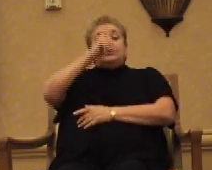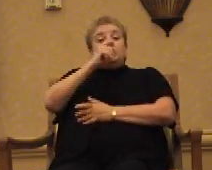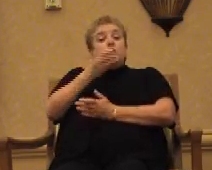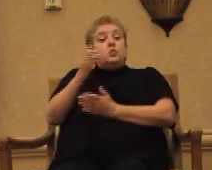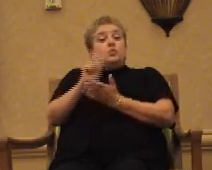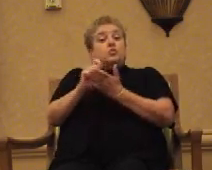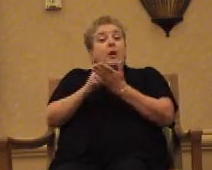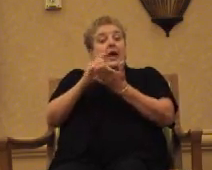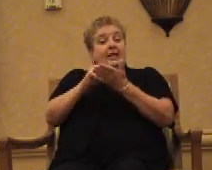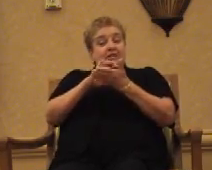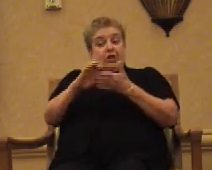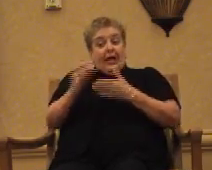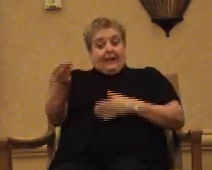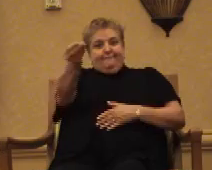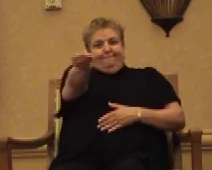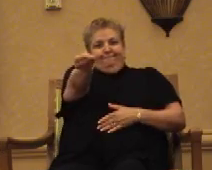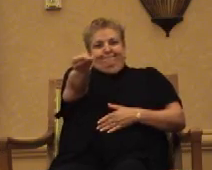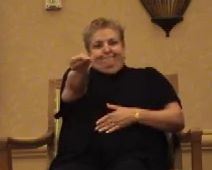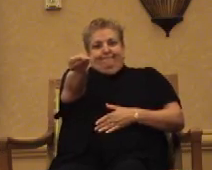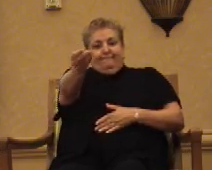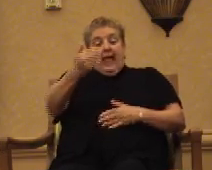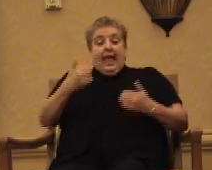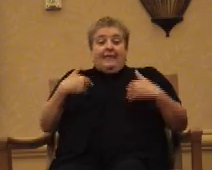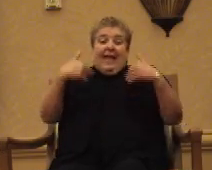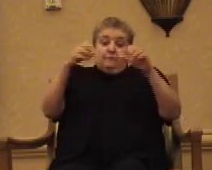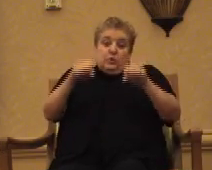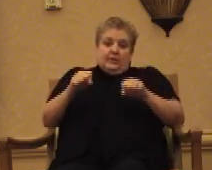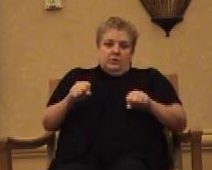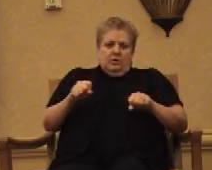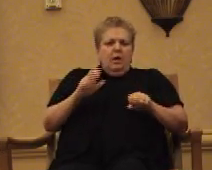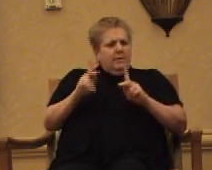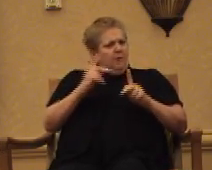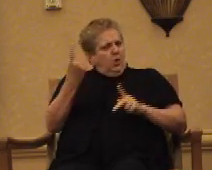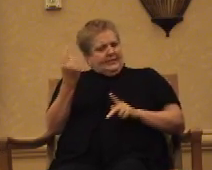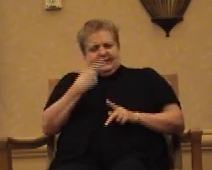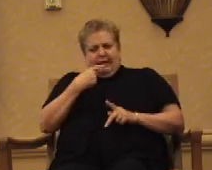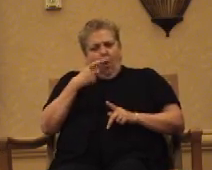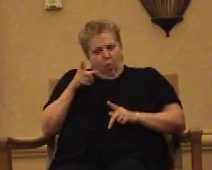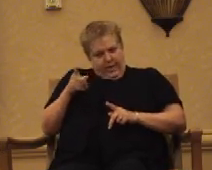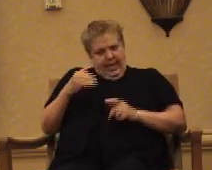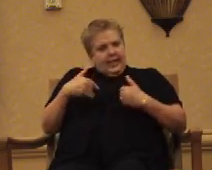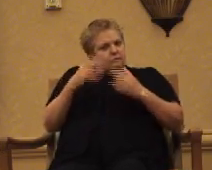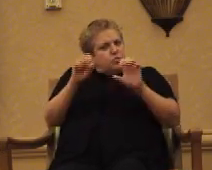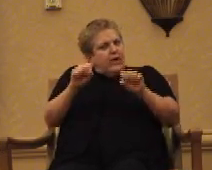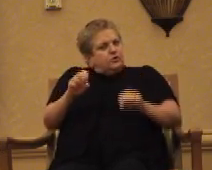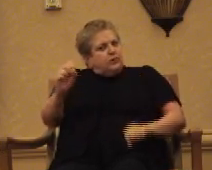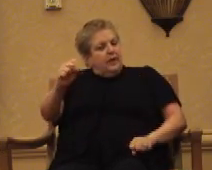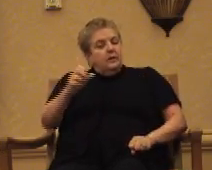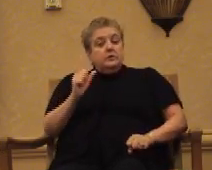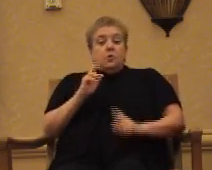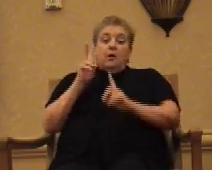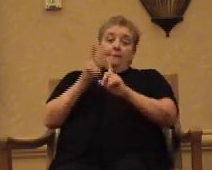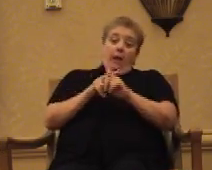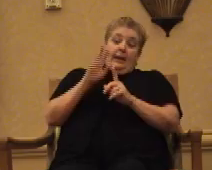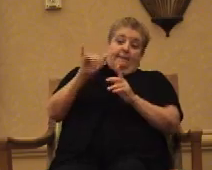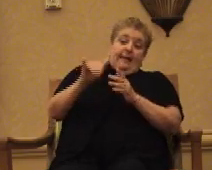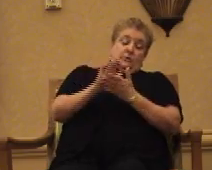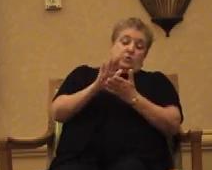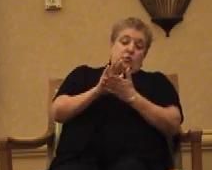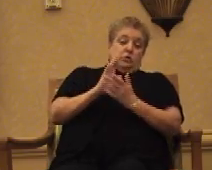potential. And I had potential. People always told me I had potential. So I applied there and got in there, and it was a school of